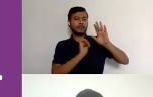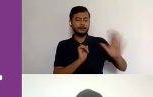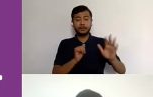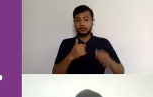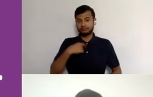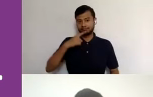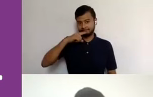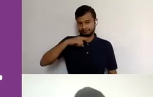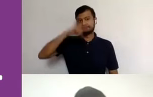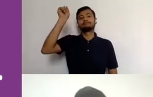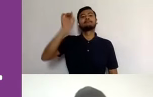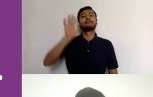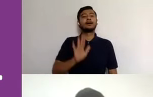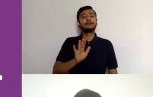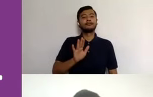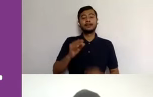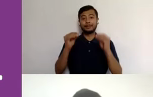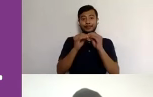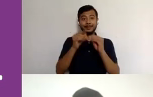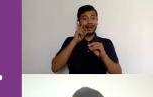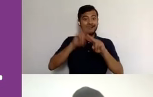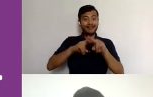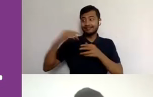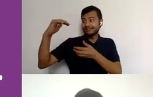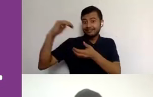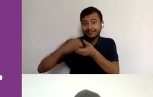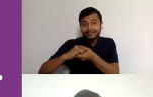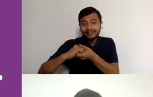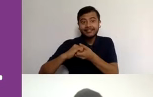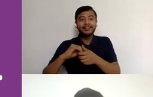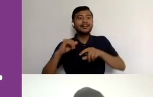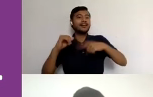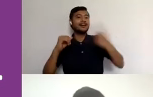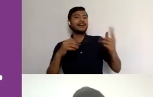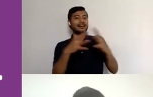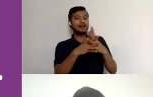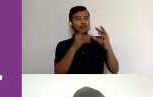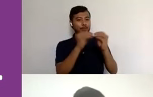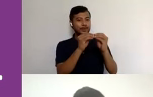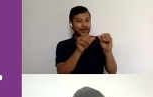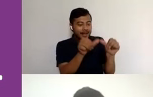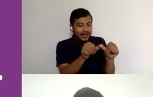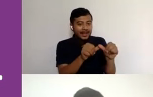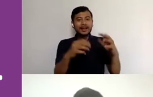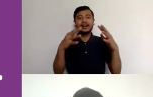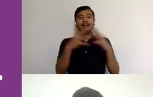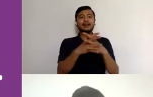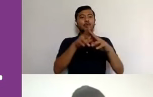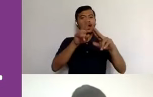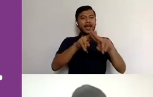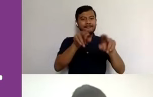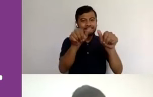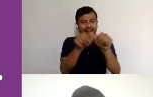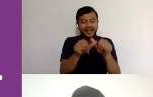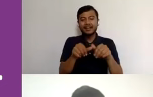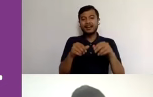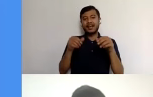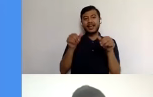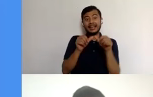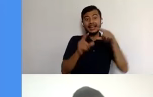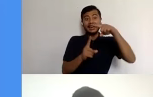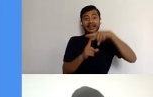Broadband India Forum, Wireless Broadband Alliance, the WFA, but also the company that I work for are